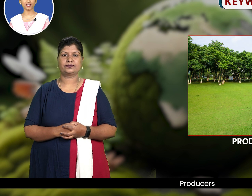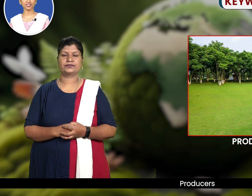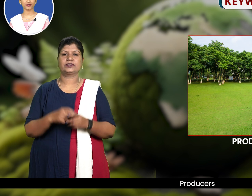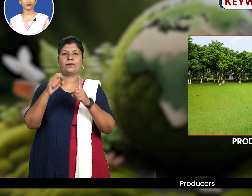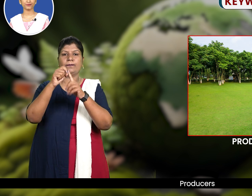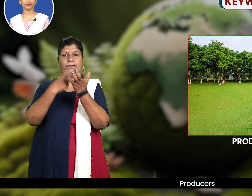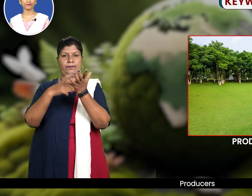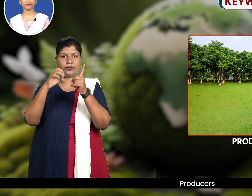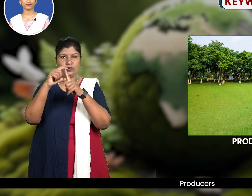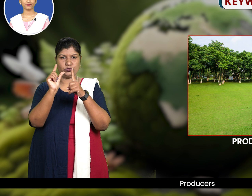producers,